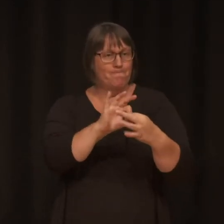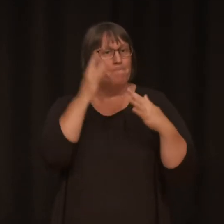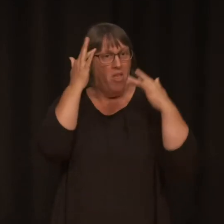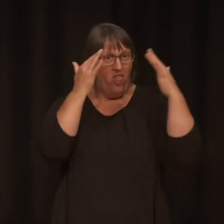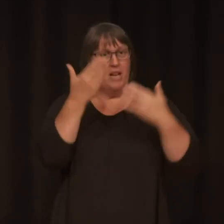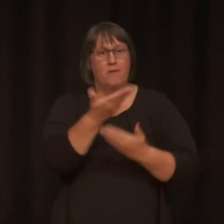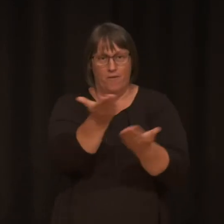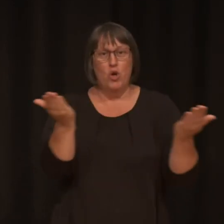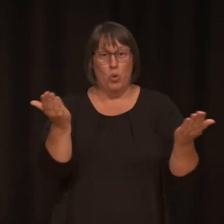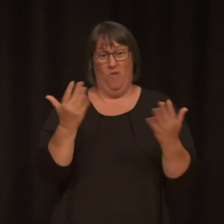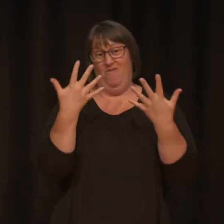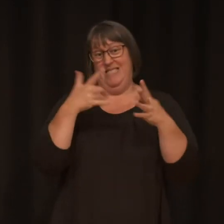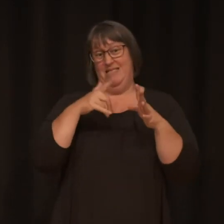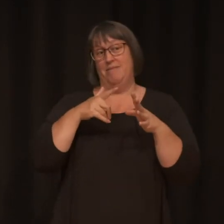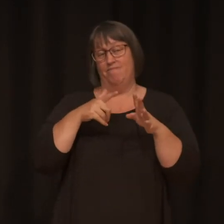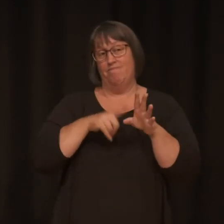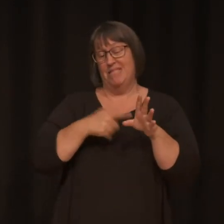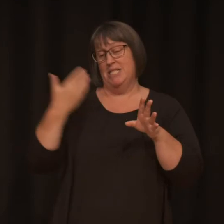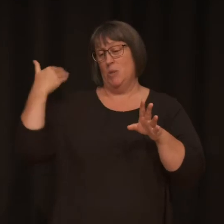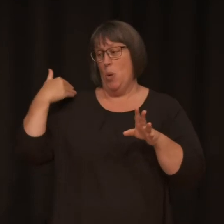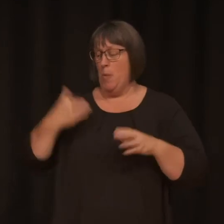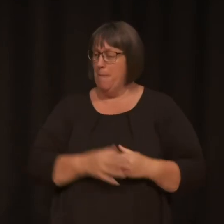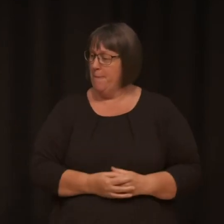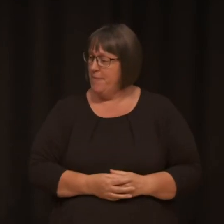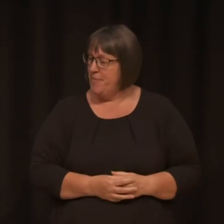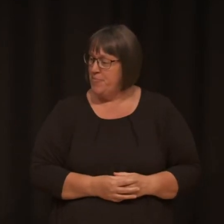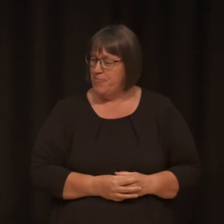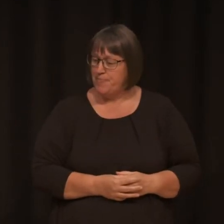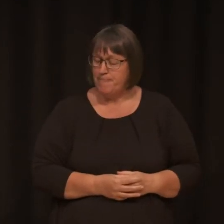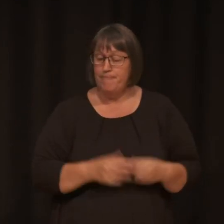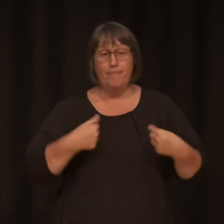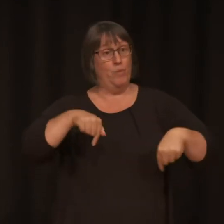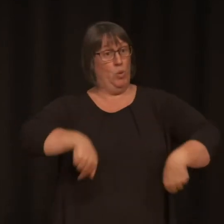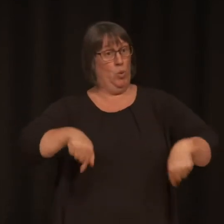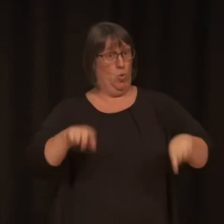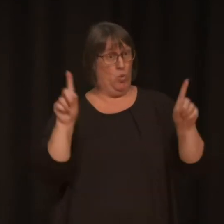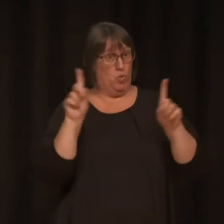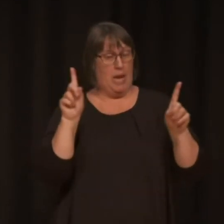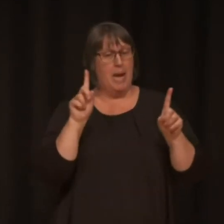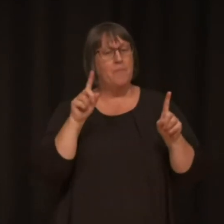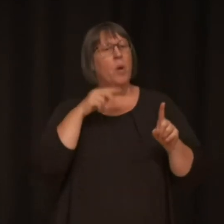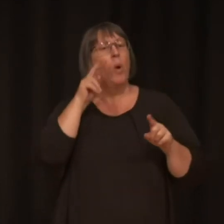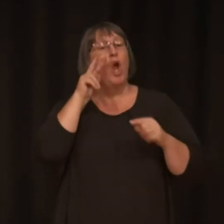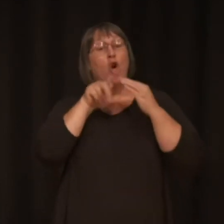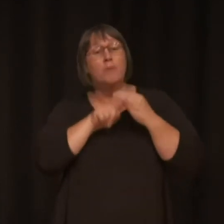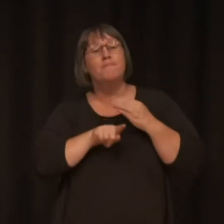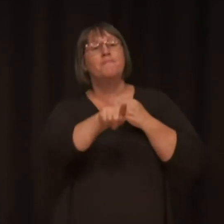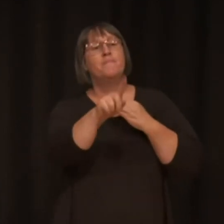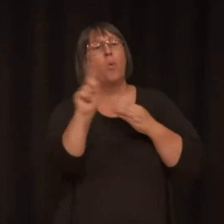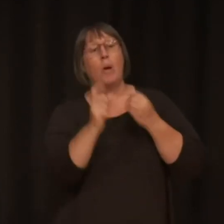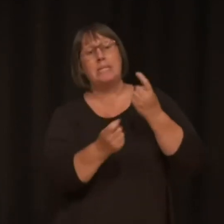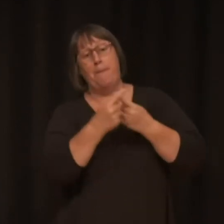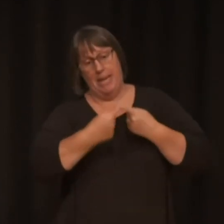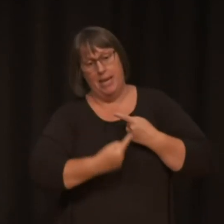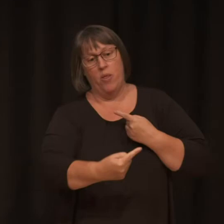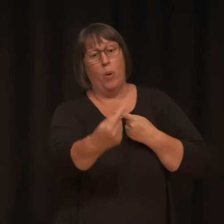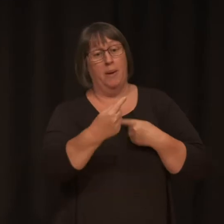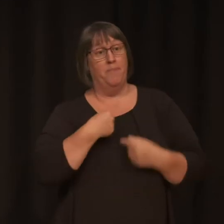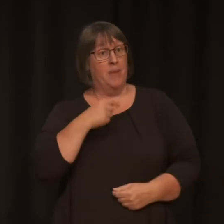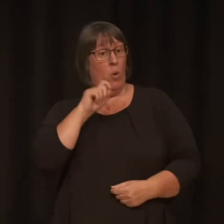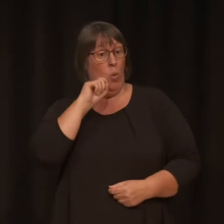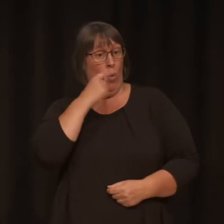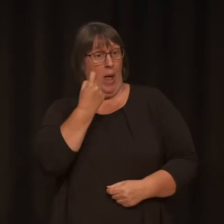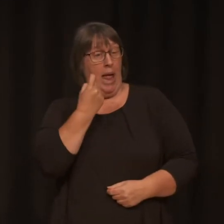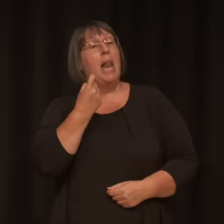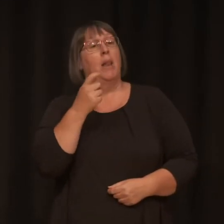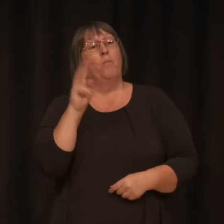ago. I'll start this afternoon with a look to the week ahead. I'll be in Wellington and in